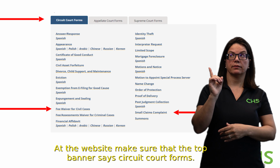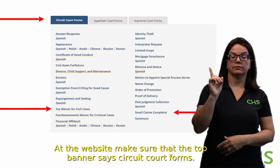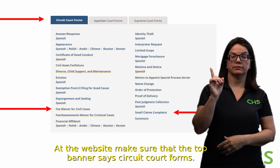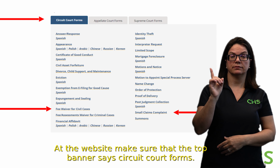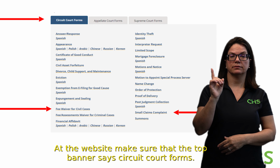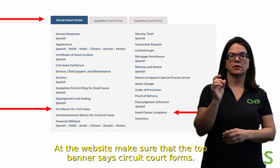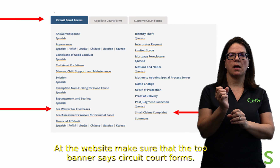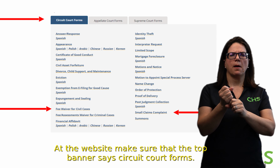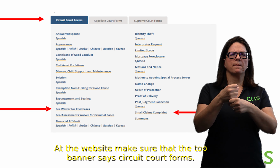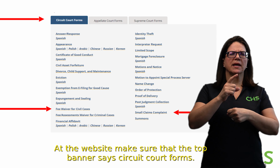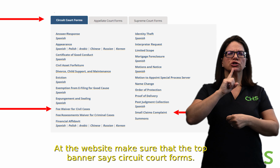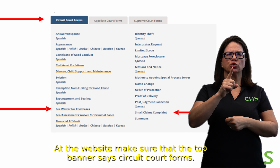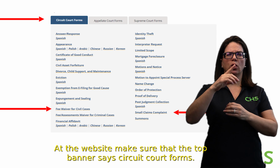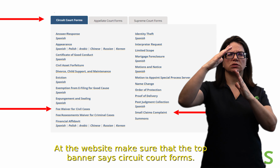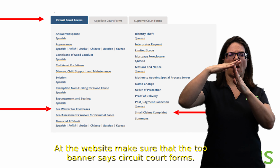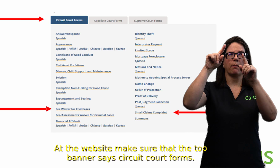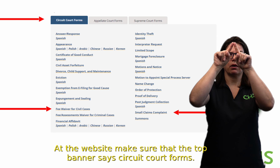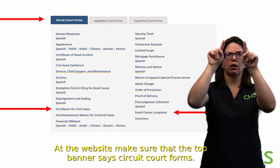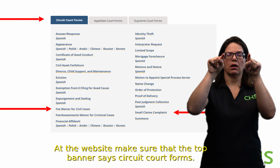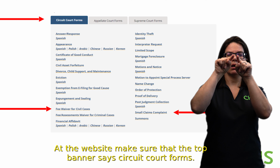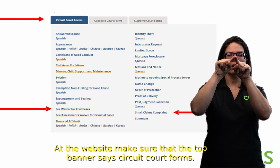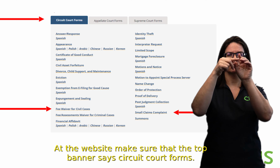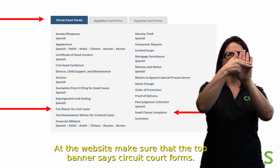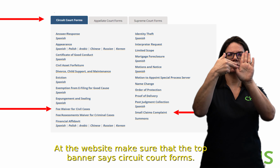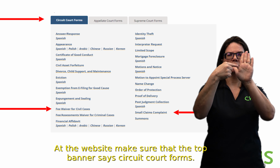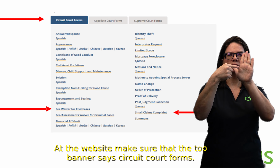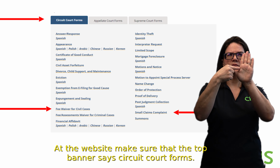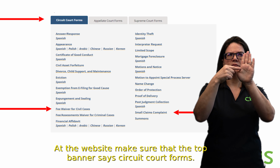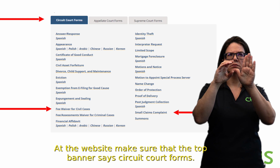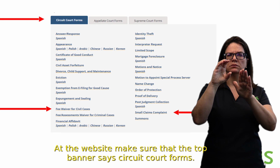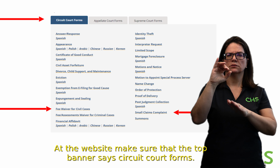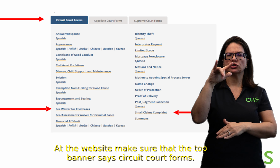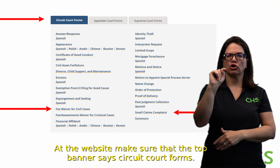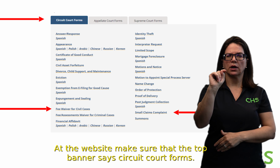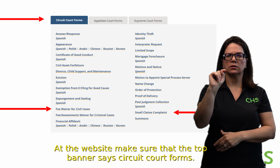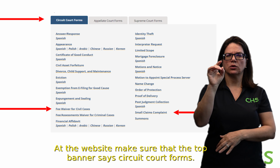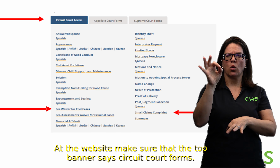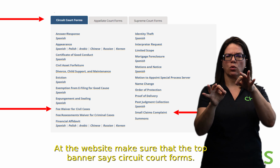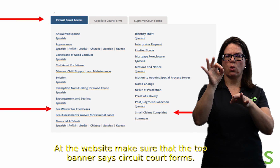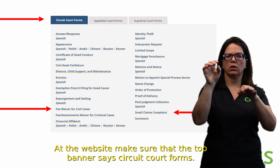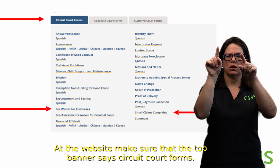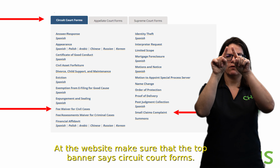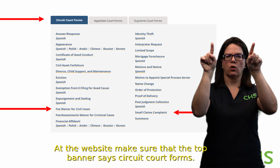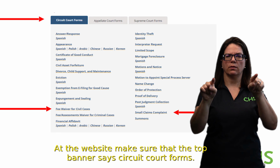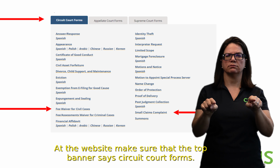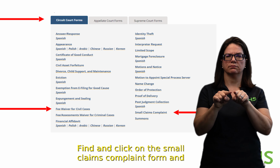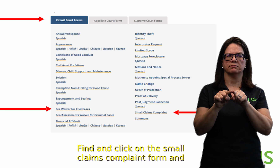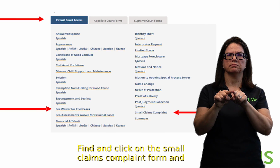At the website, make sure that the top banner says Circuit Court Forms. Find